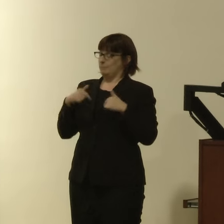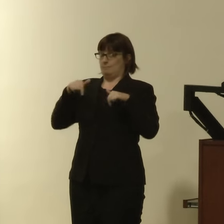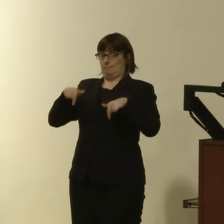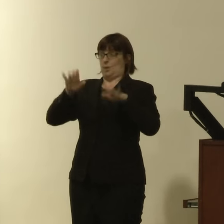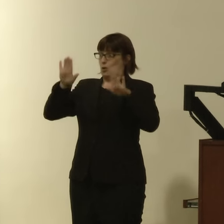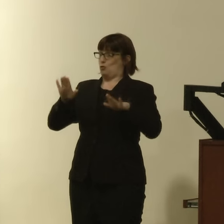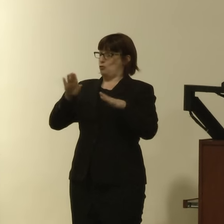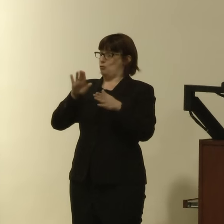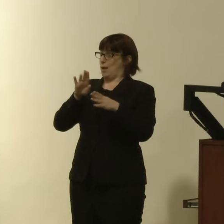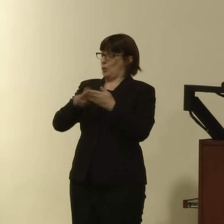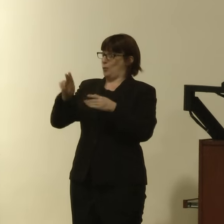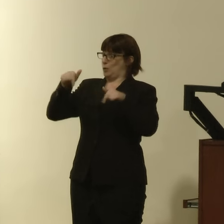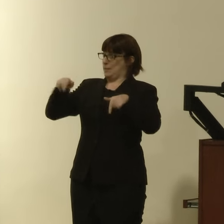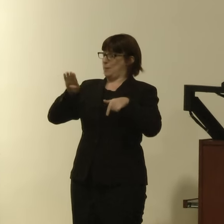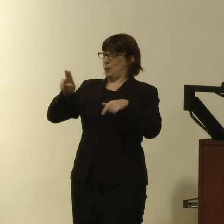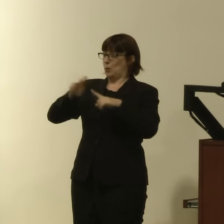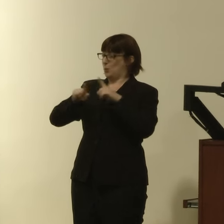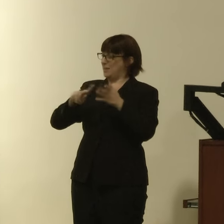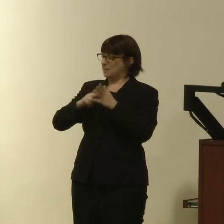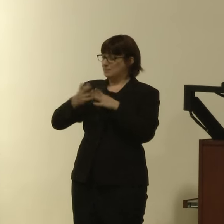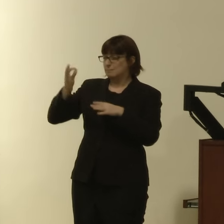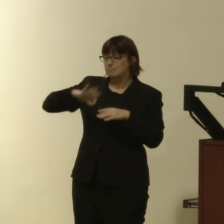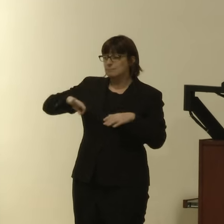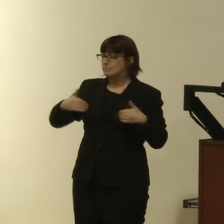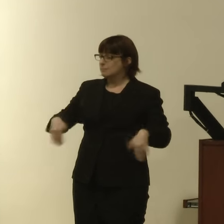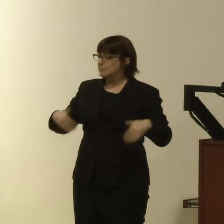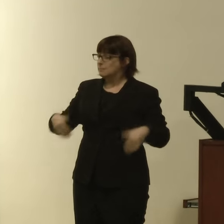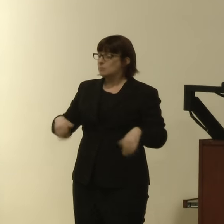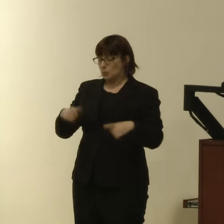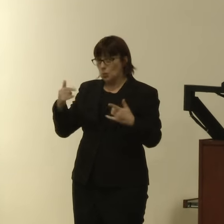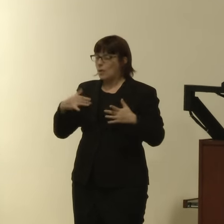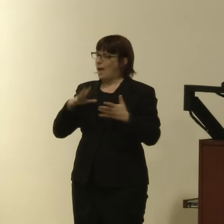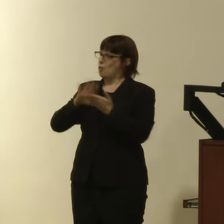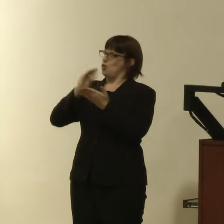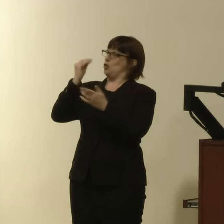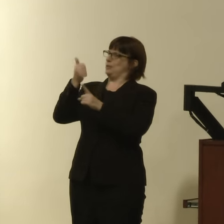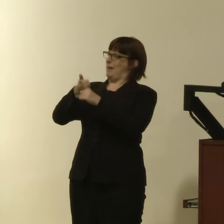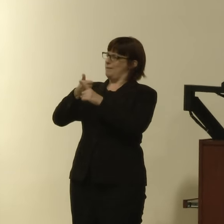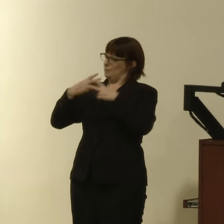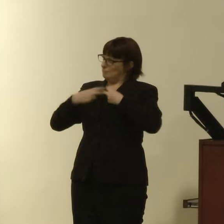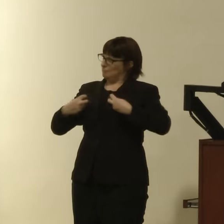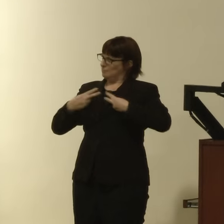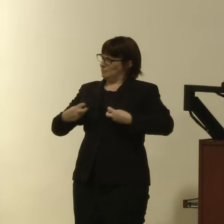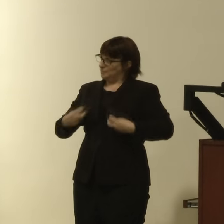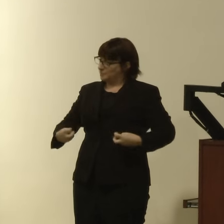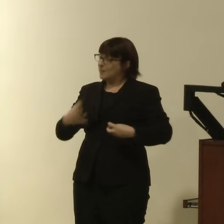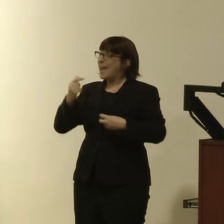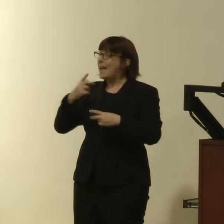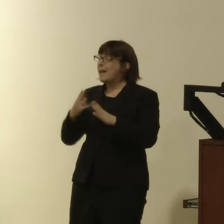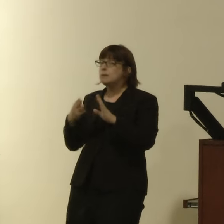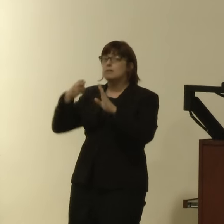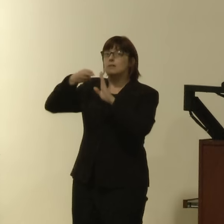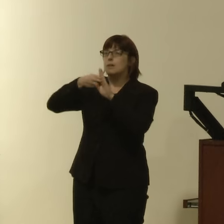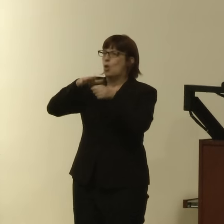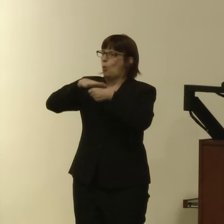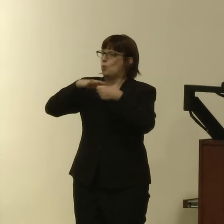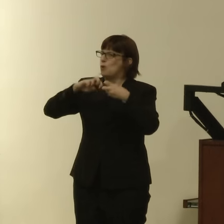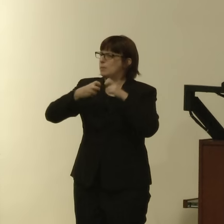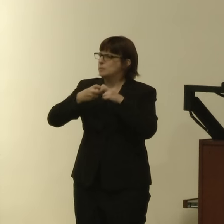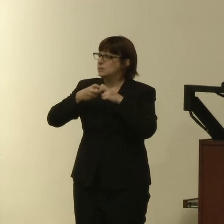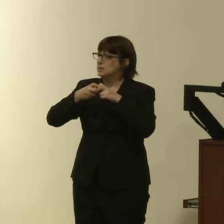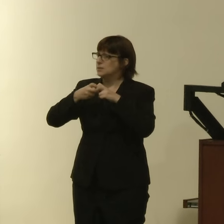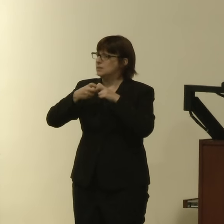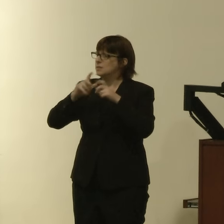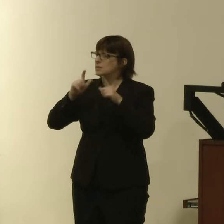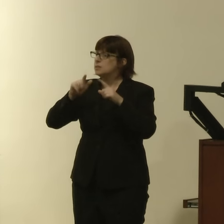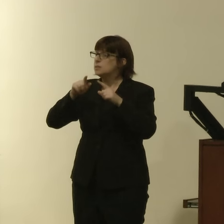university like BU, you know, it's just, and then, of course, engagement with local problems. As has been pointed out, we have